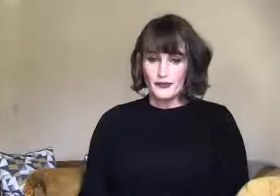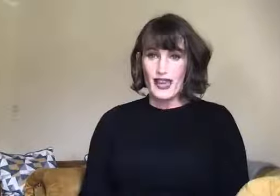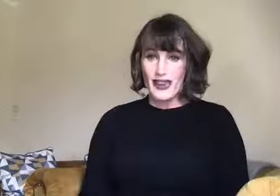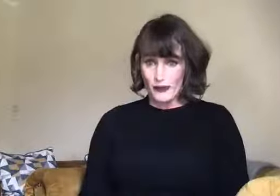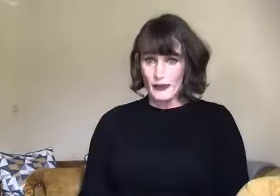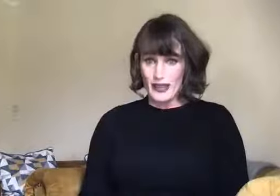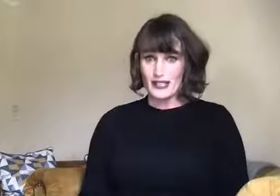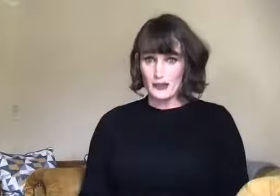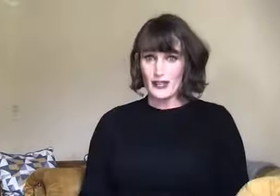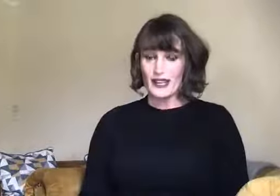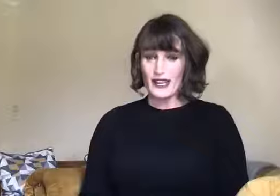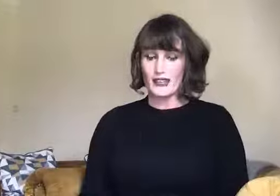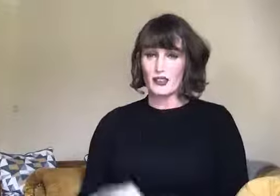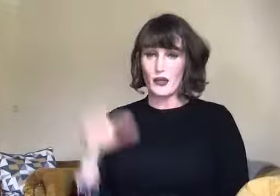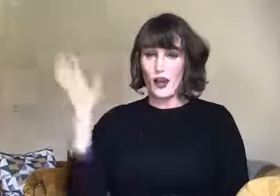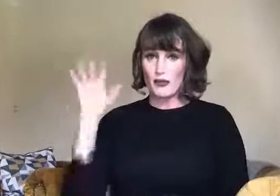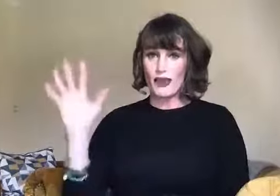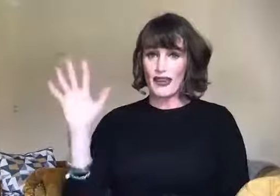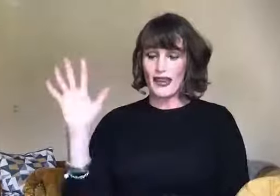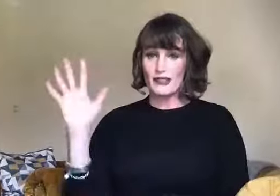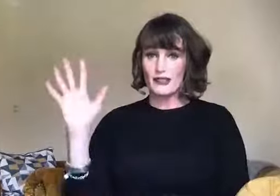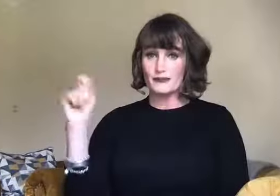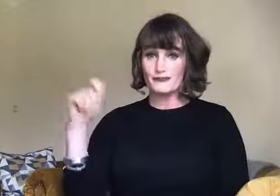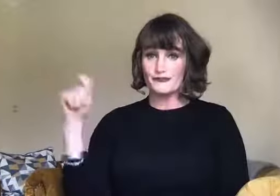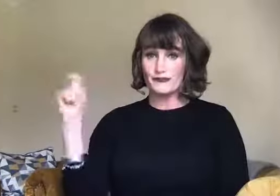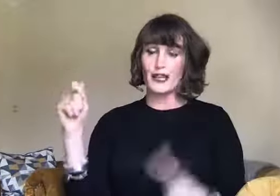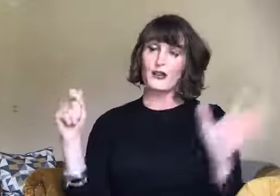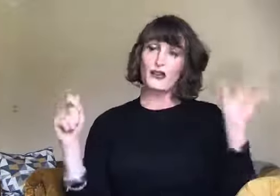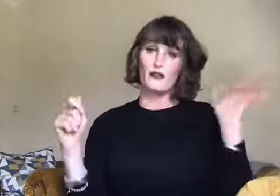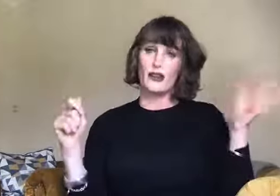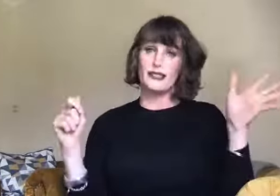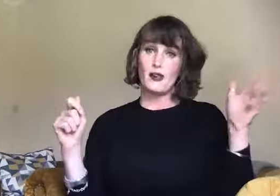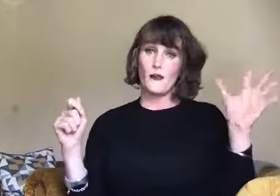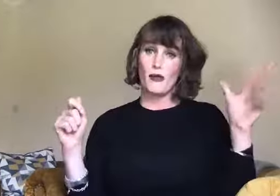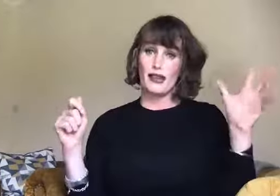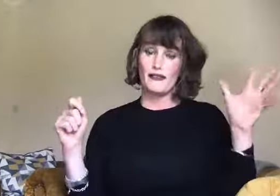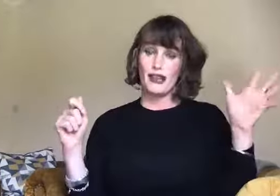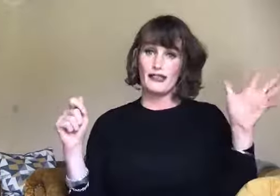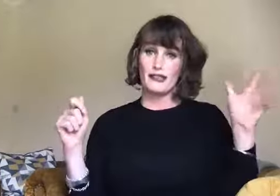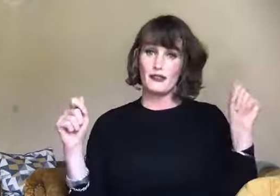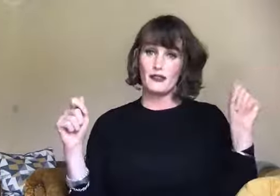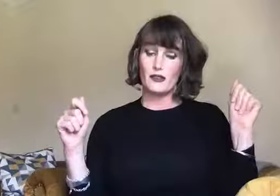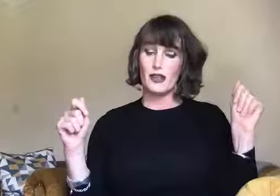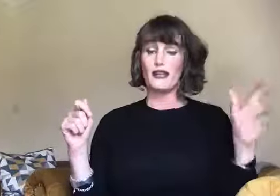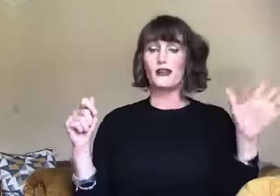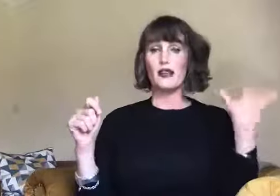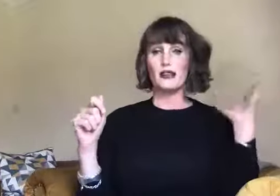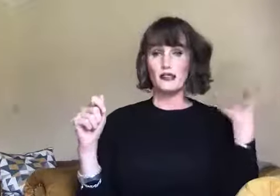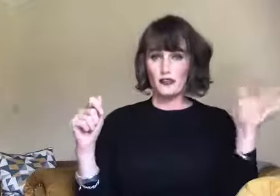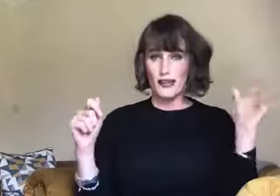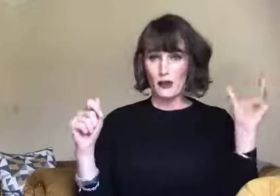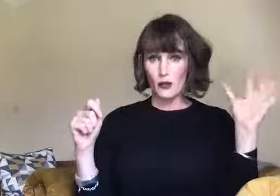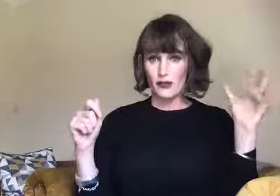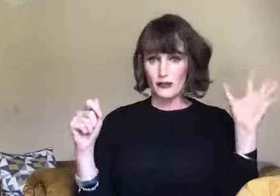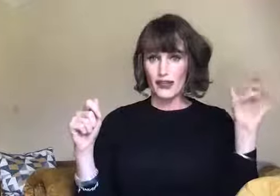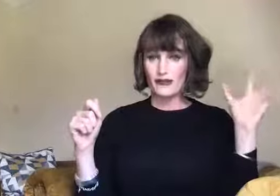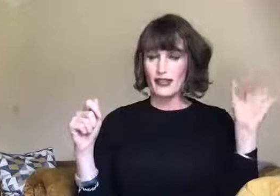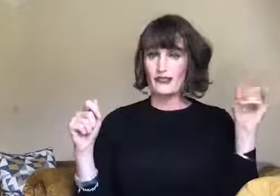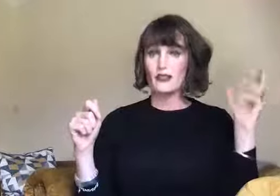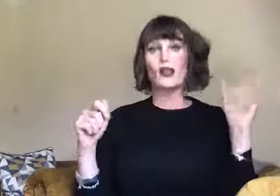the alphabet, let's do that again. So I'm a right hand, and I'm going to write it on my left hand, okay? And don't forget, all of my left hand,